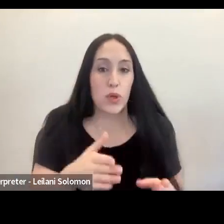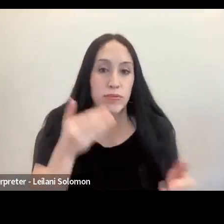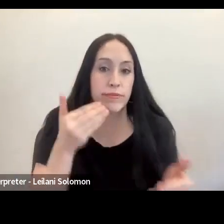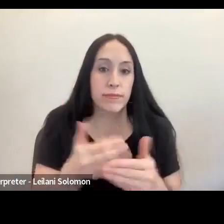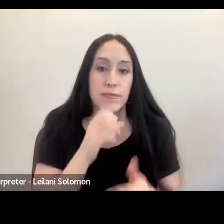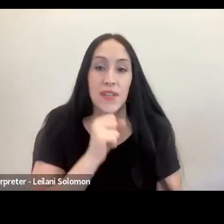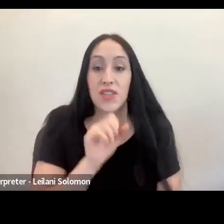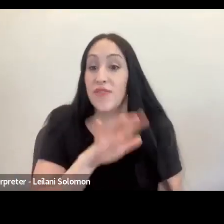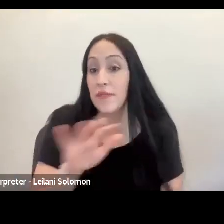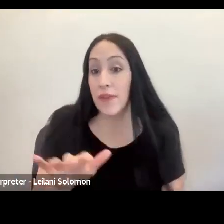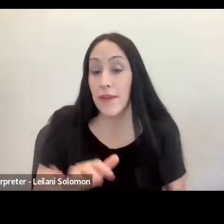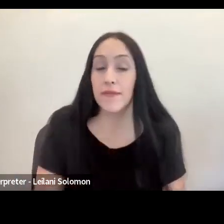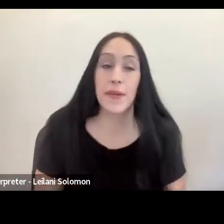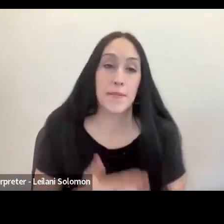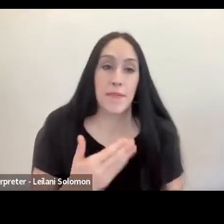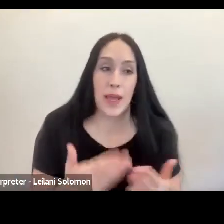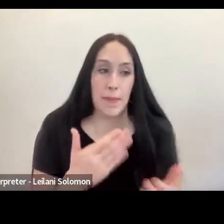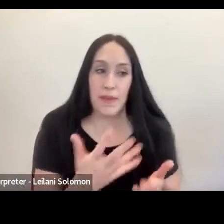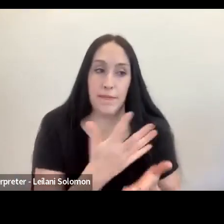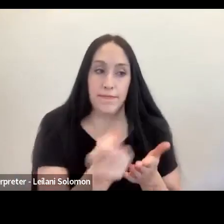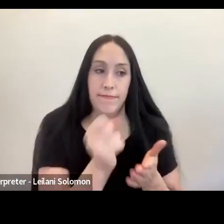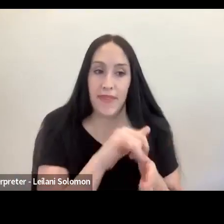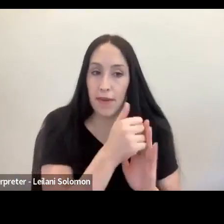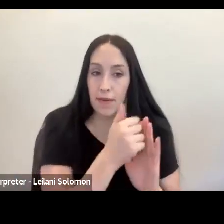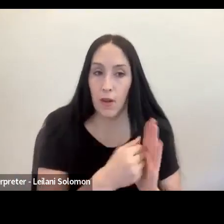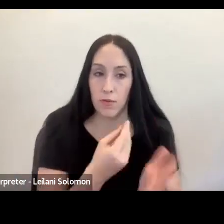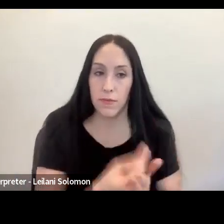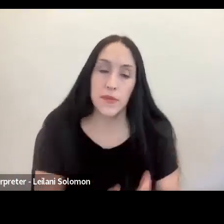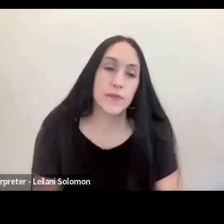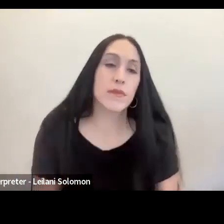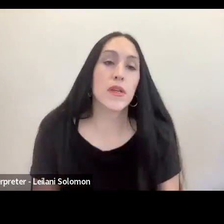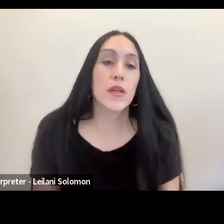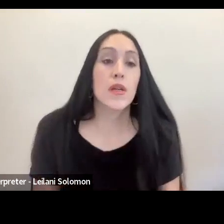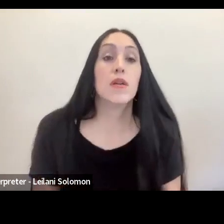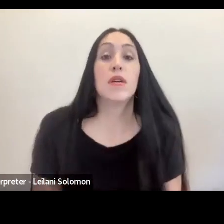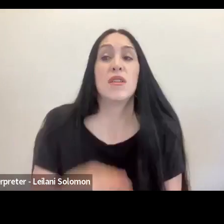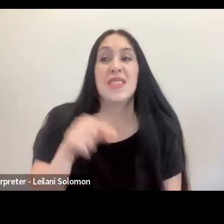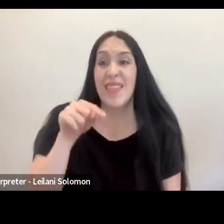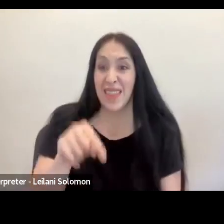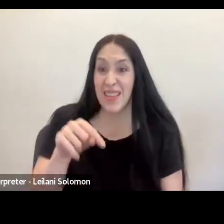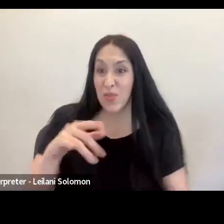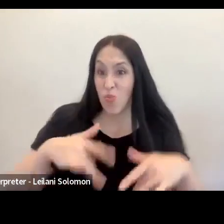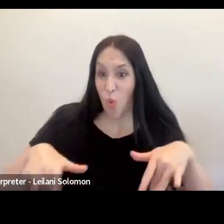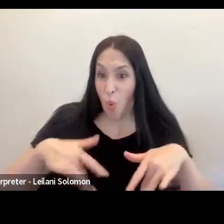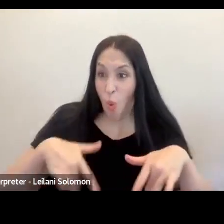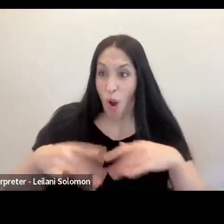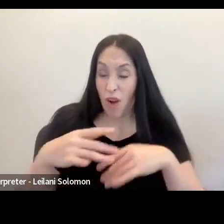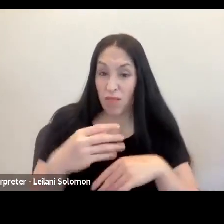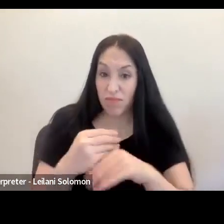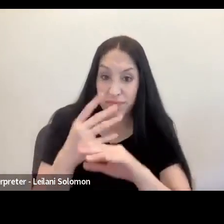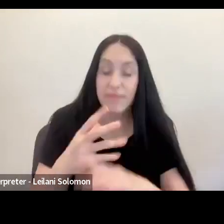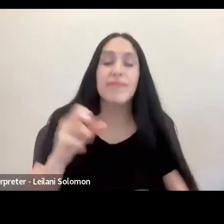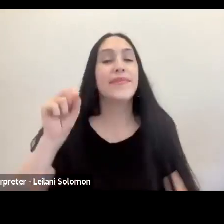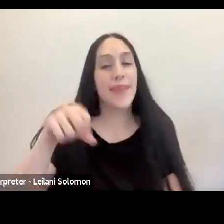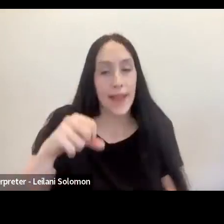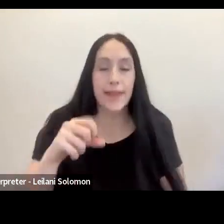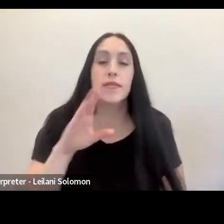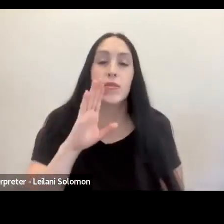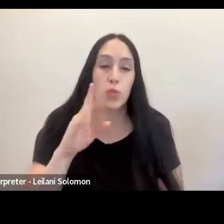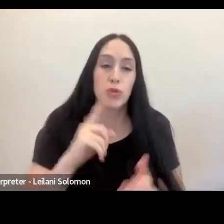out. And then finally, Susan asked, is this being recorded? Yes. Check back on our YouTube website. I'll do another shameless plug for